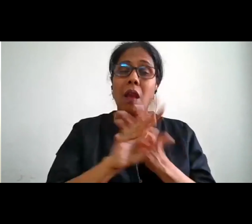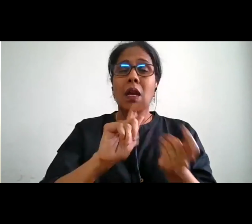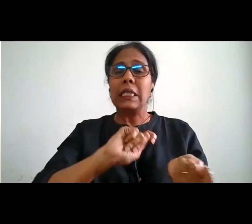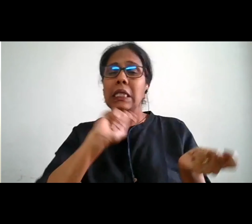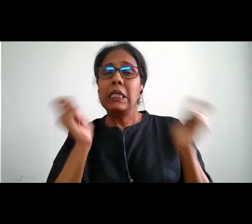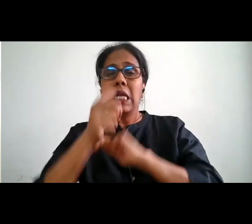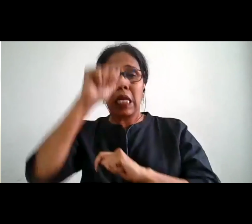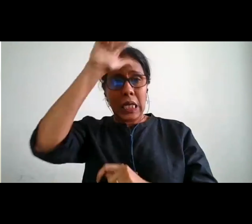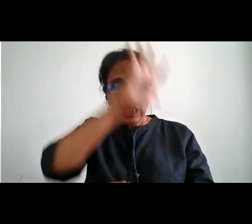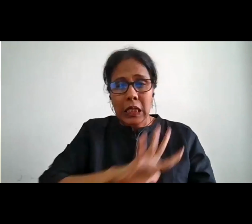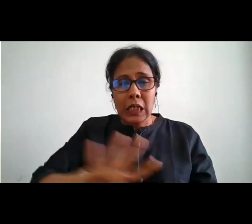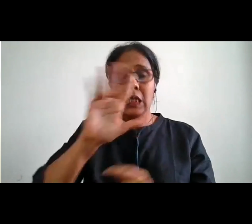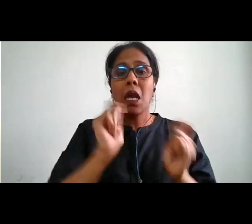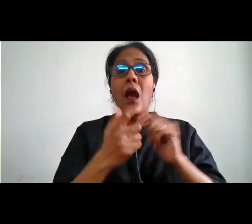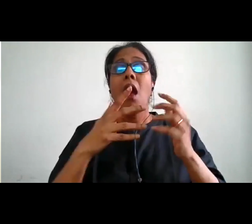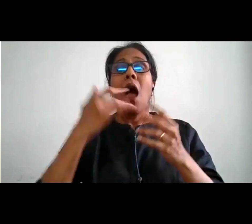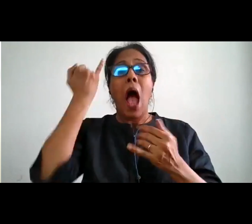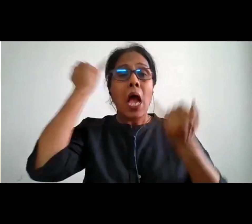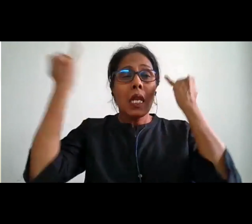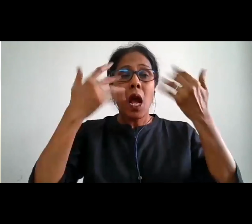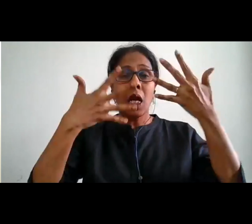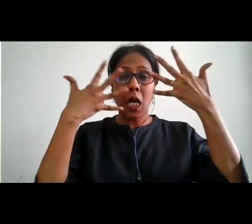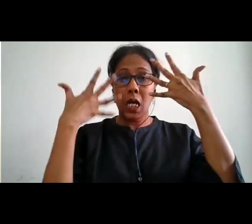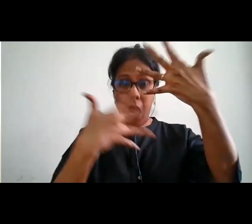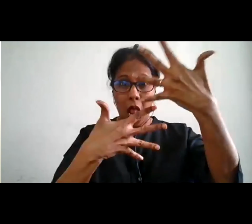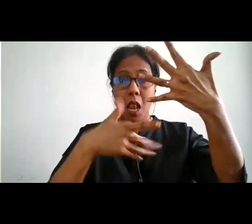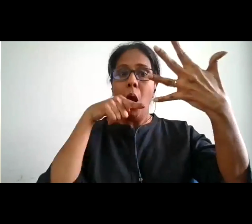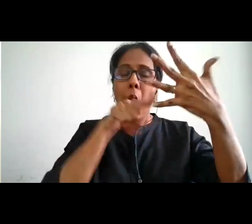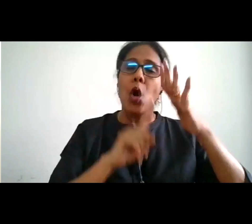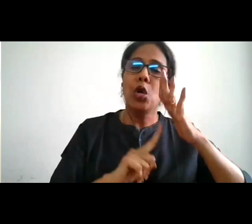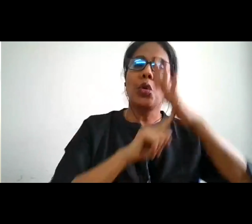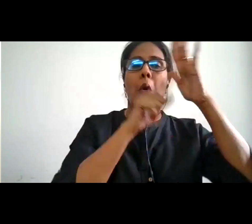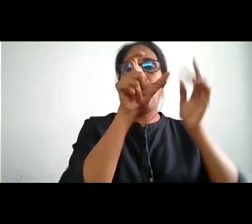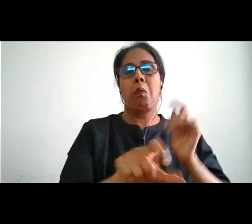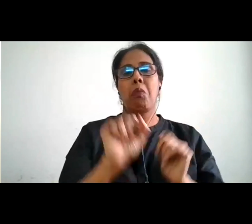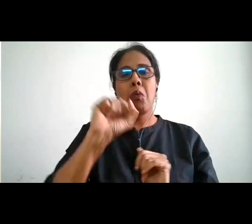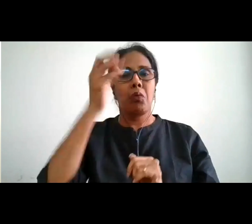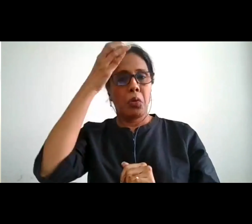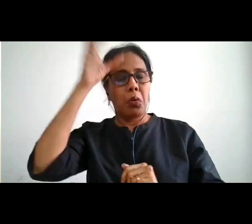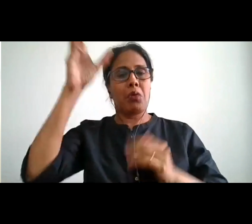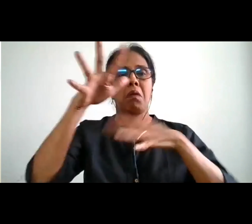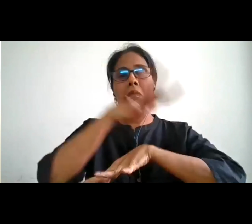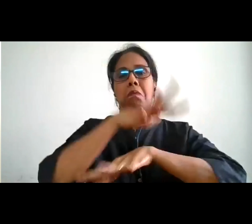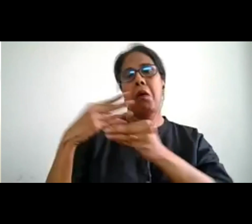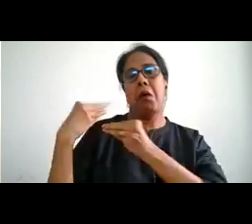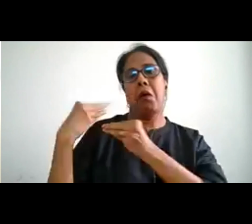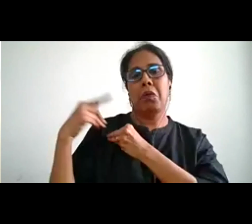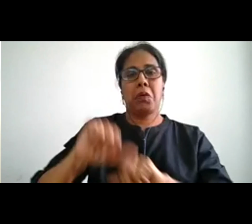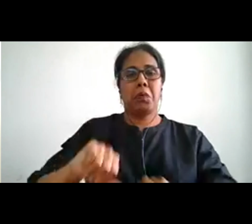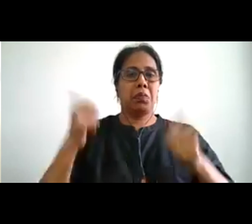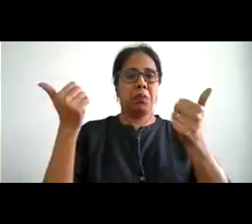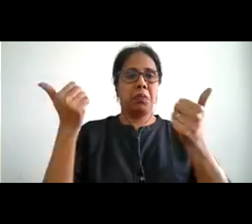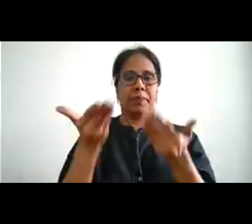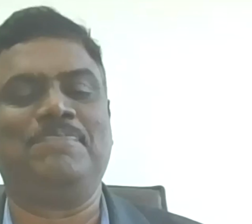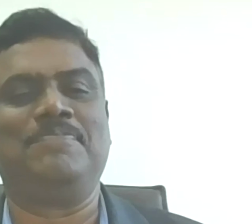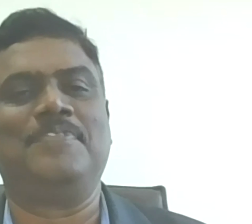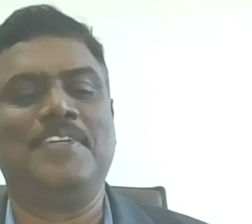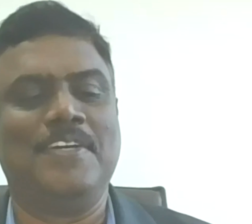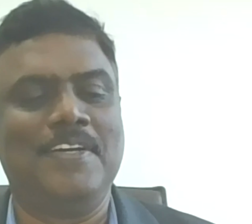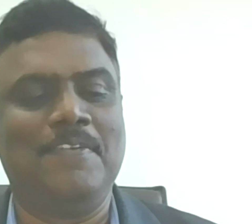I shall now hand over to Manohar Ji to take the proceedings forward. Over to you, sir. Thank you, Rajat Ji.